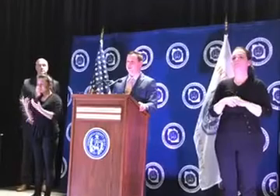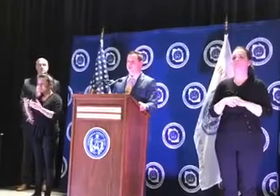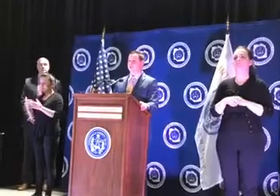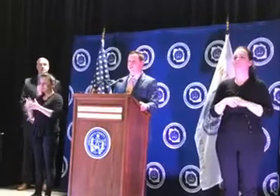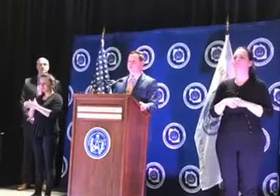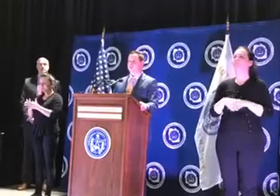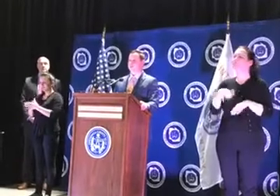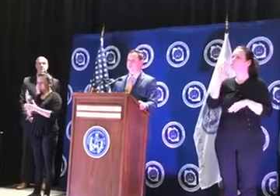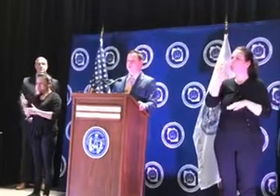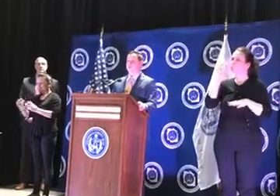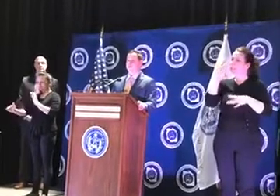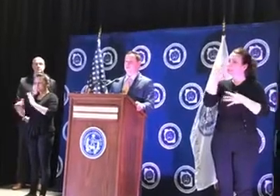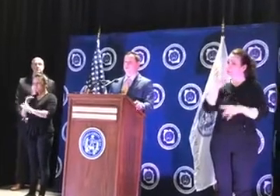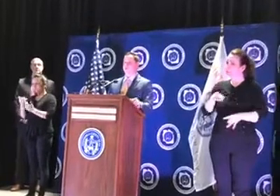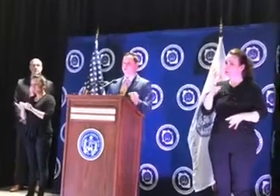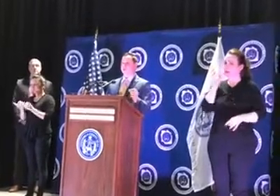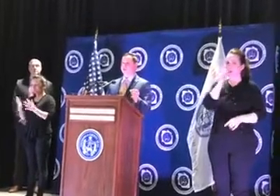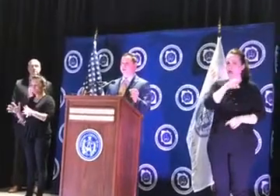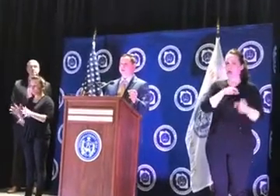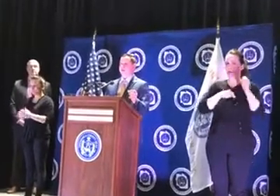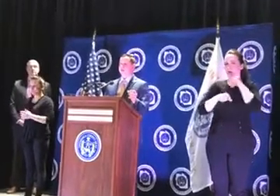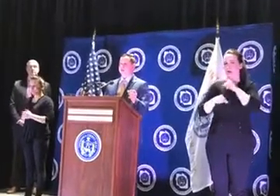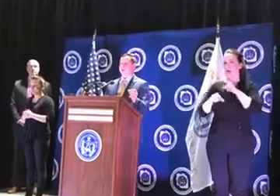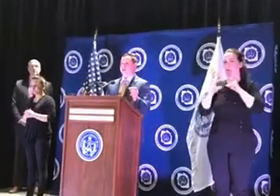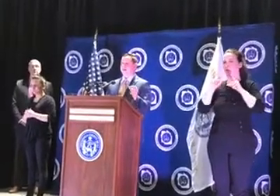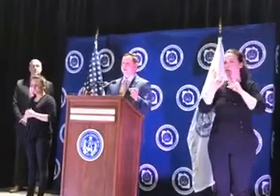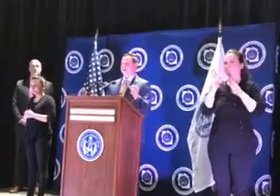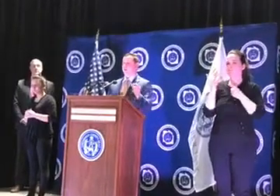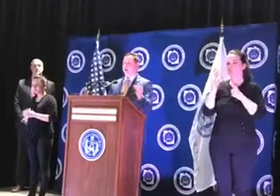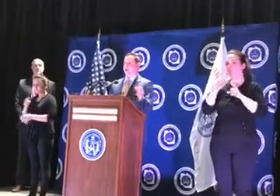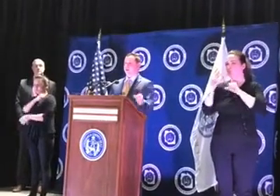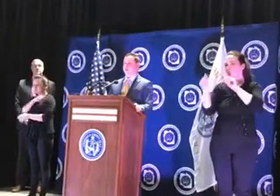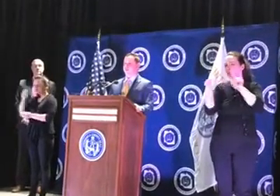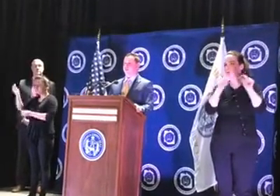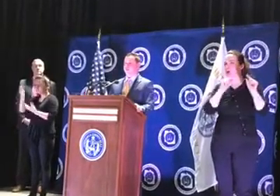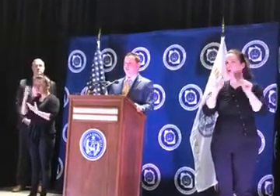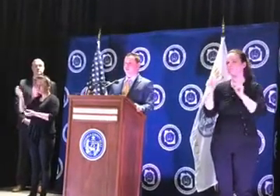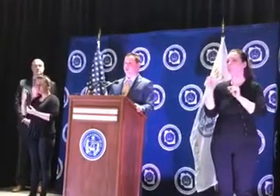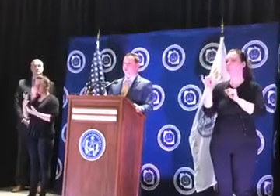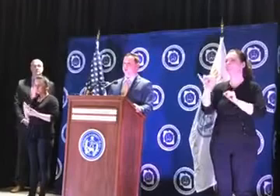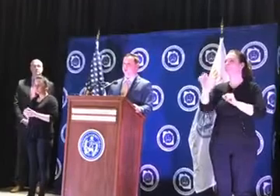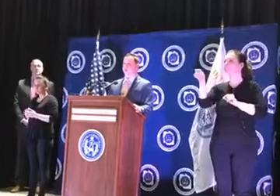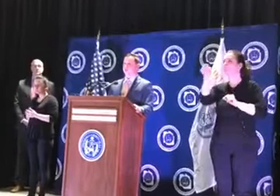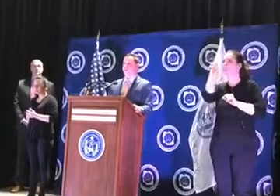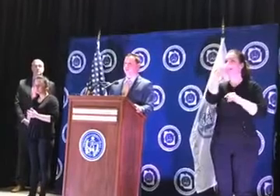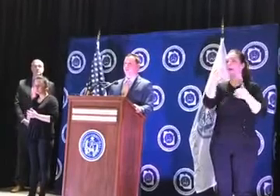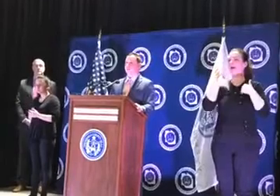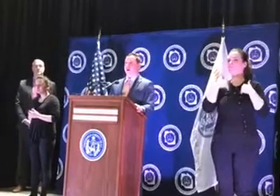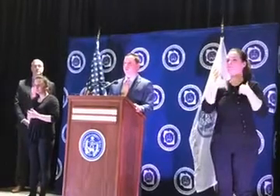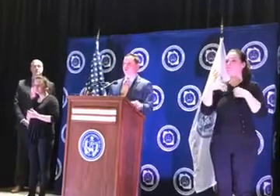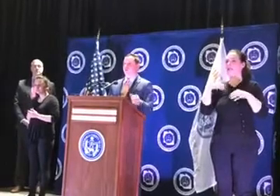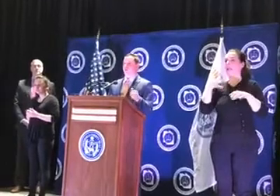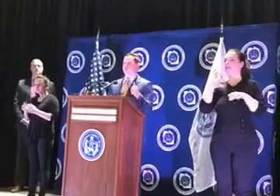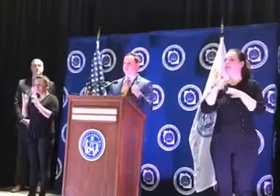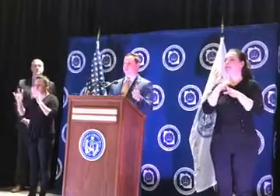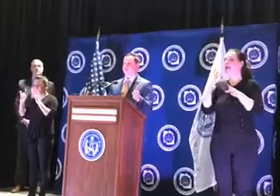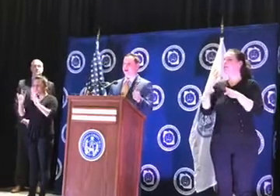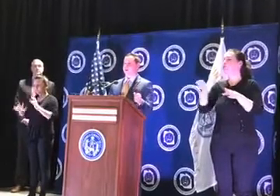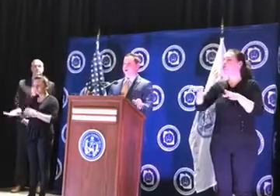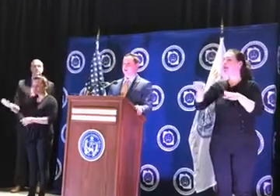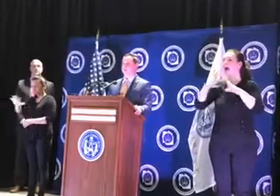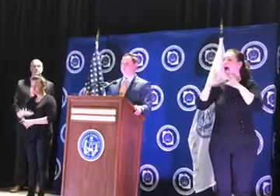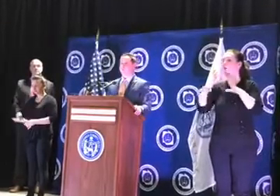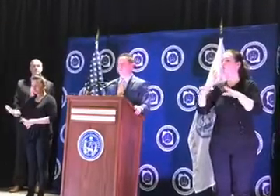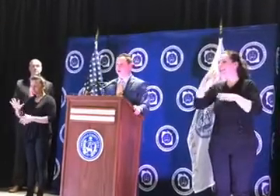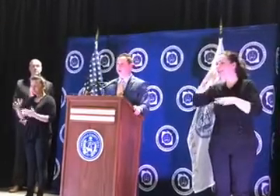related to really what is some crazy ideas going on in neighborhoods throughout our community. I appreciate the need for